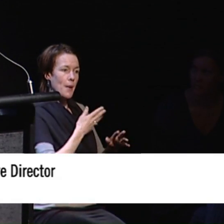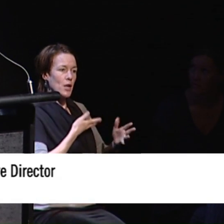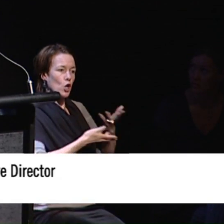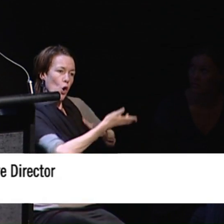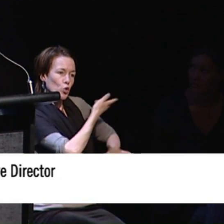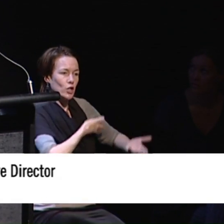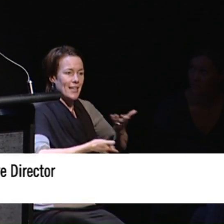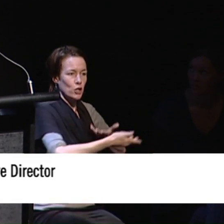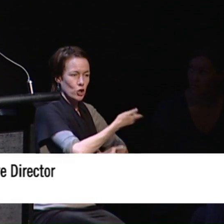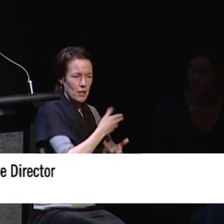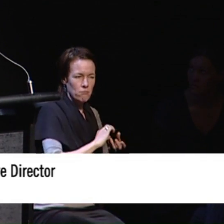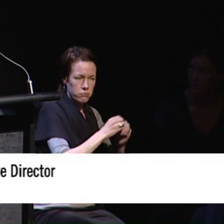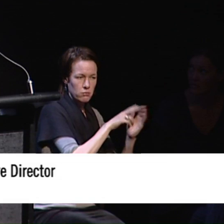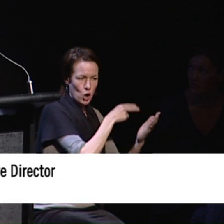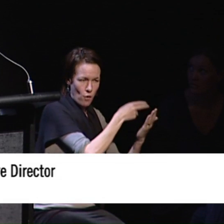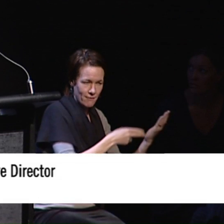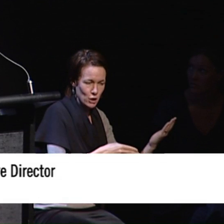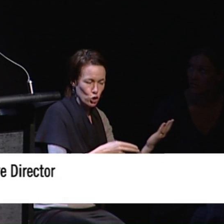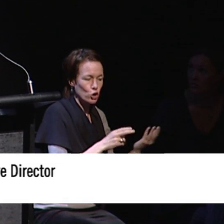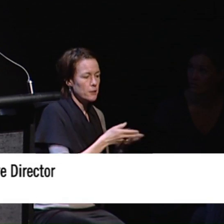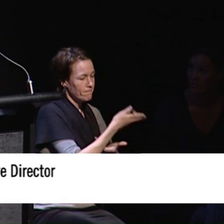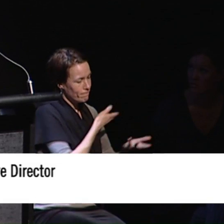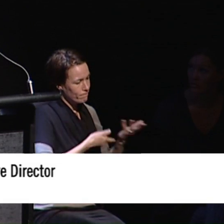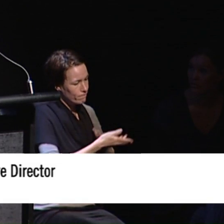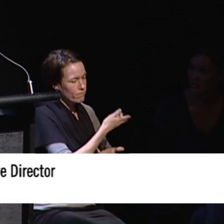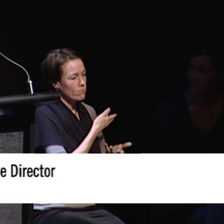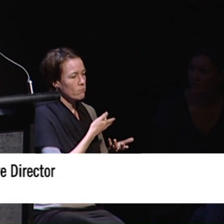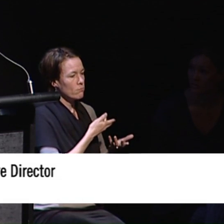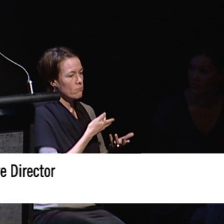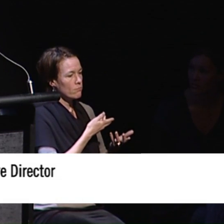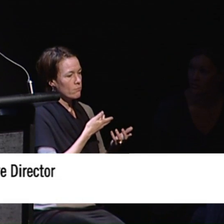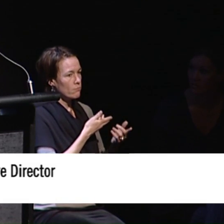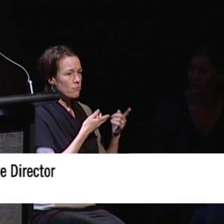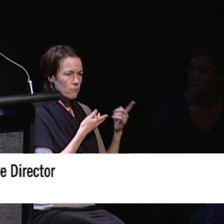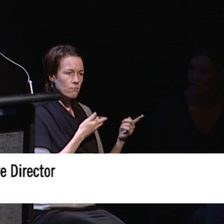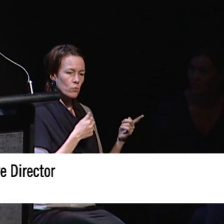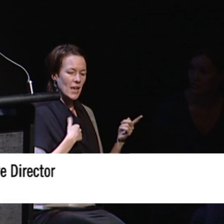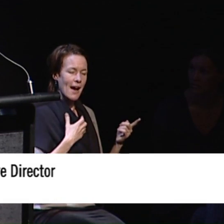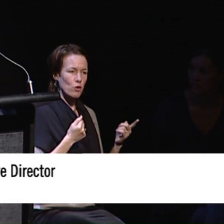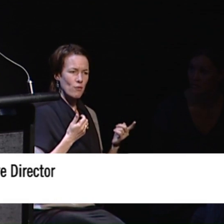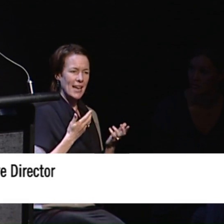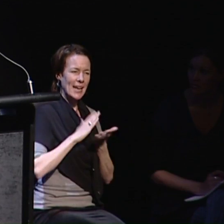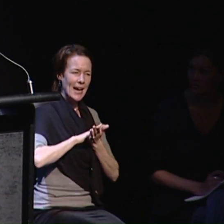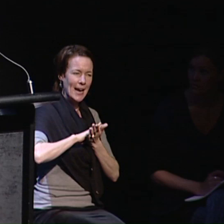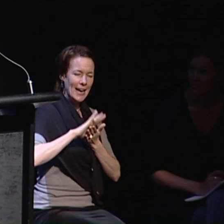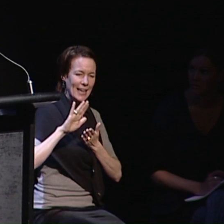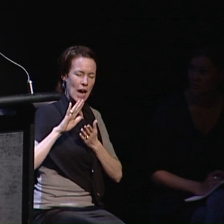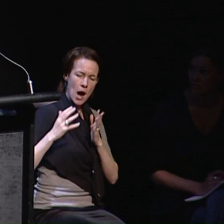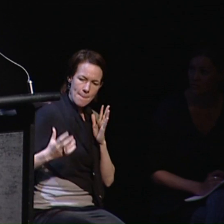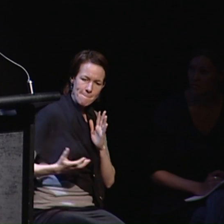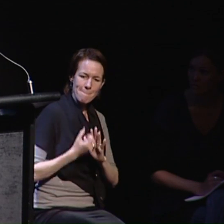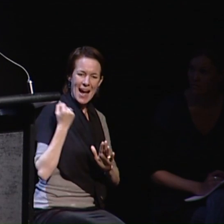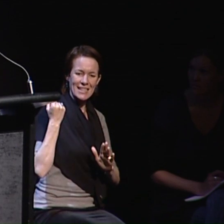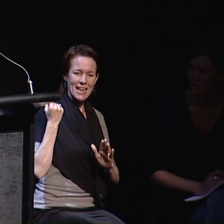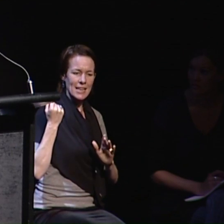Convention, there was a clear mandate to address the issue of people who continue to